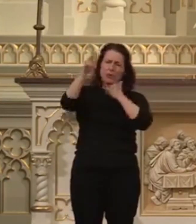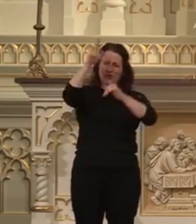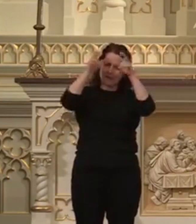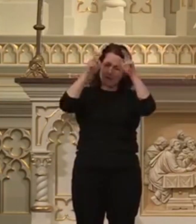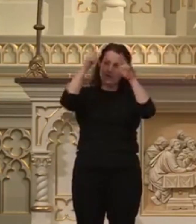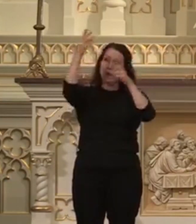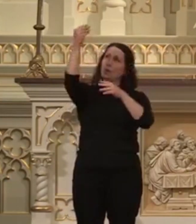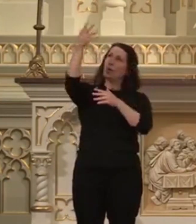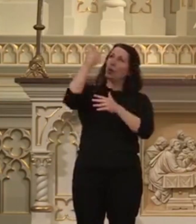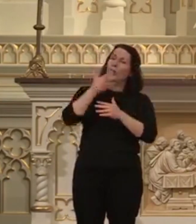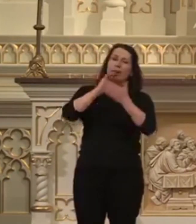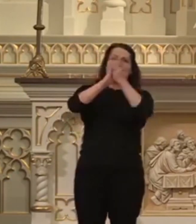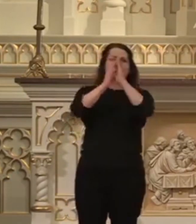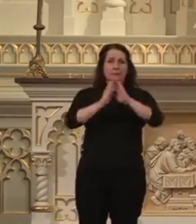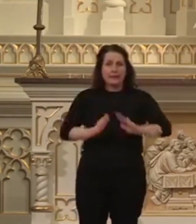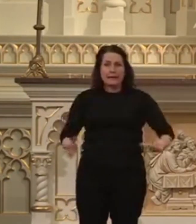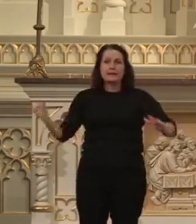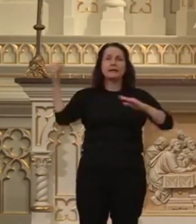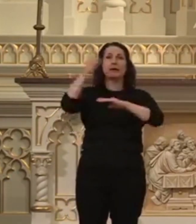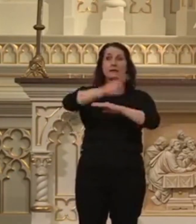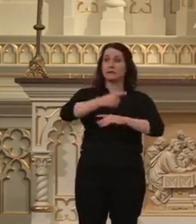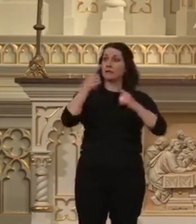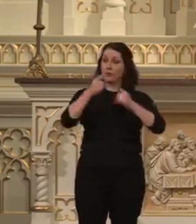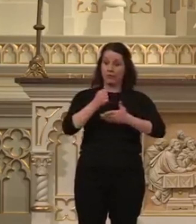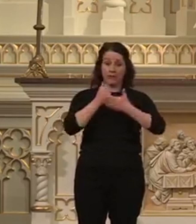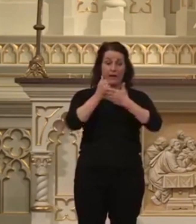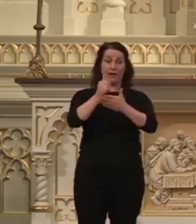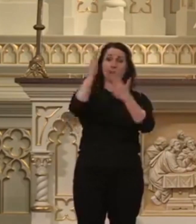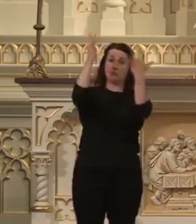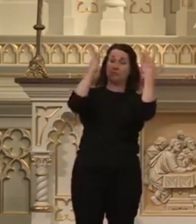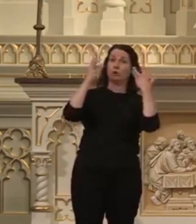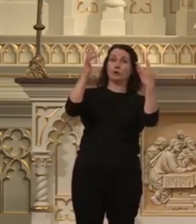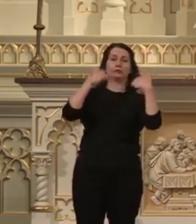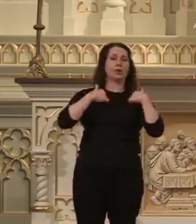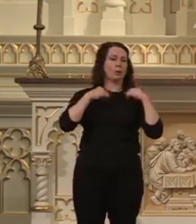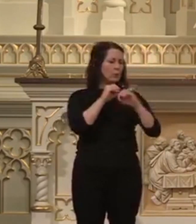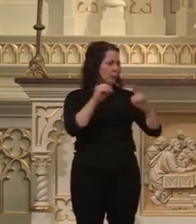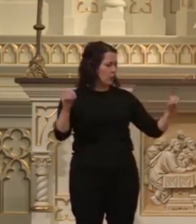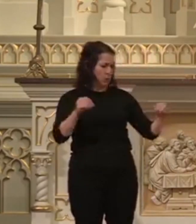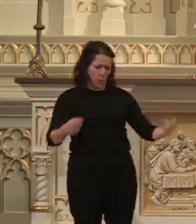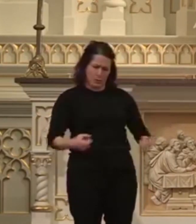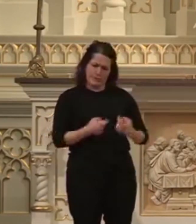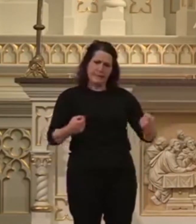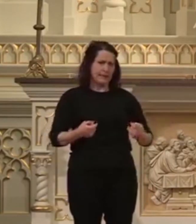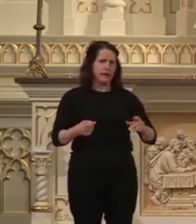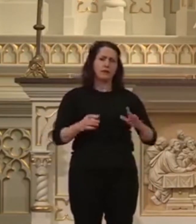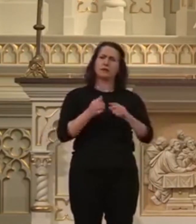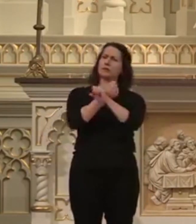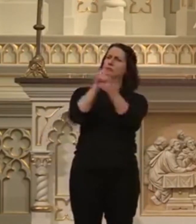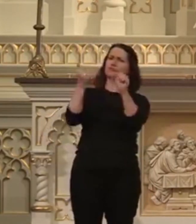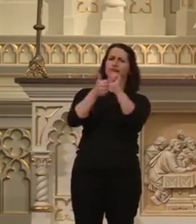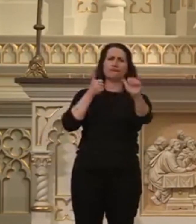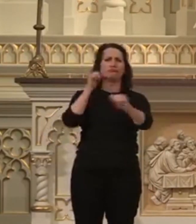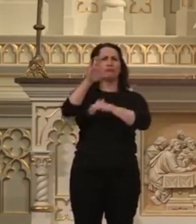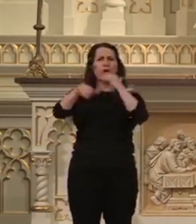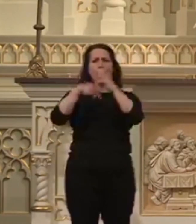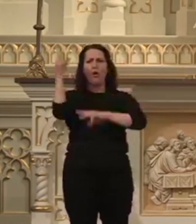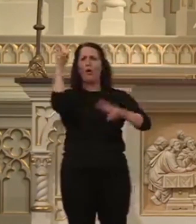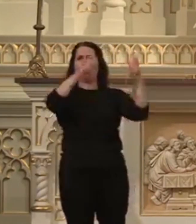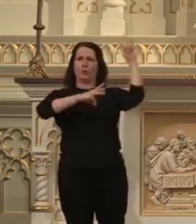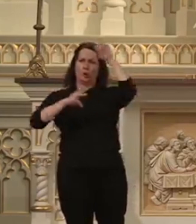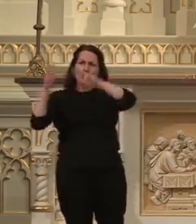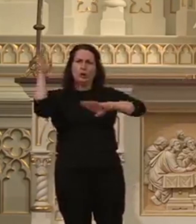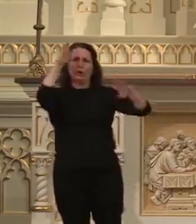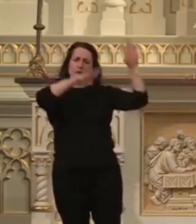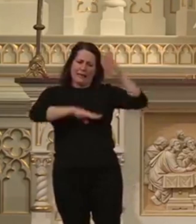grant peace in our days, that by the help of your mercy, we may be always free from sin and safe from all distress, as